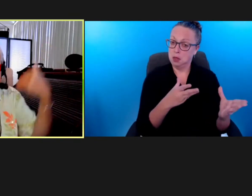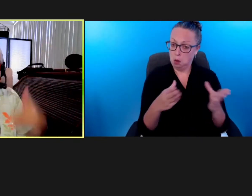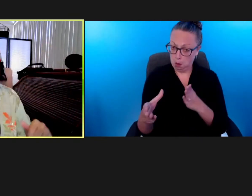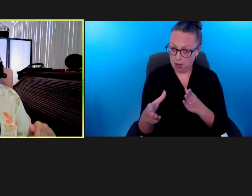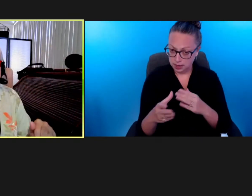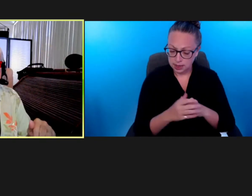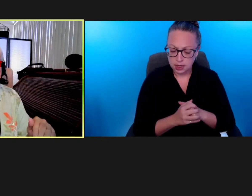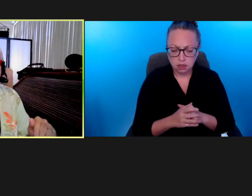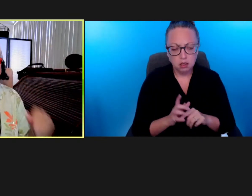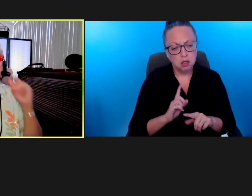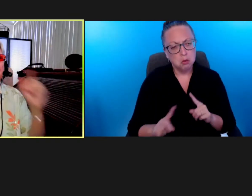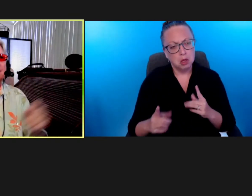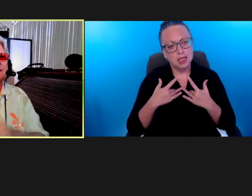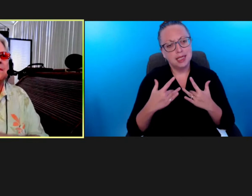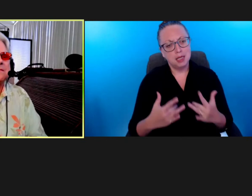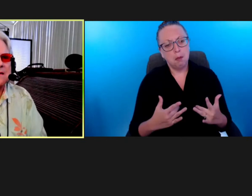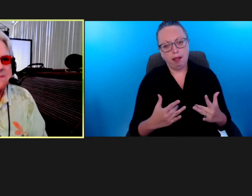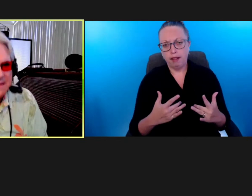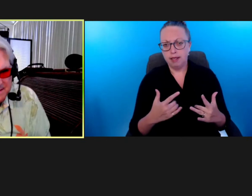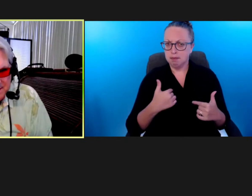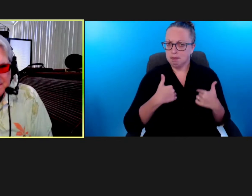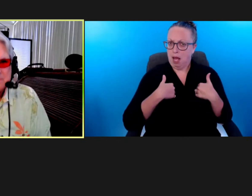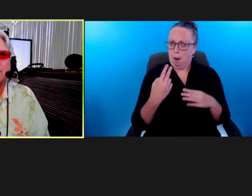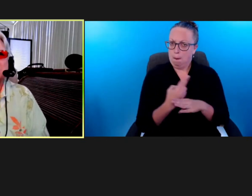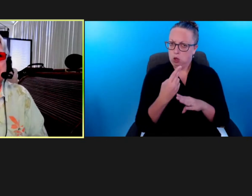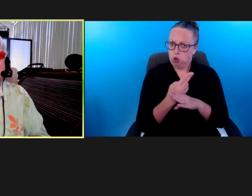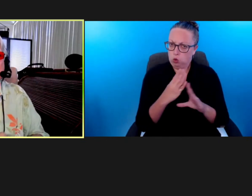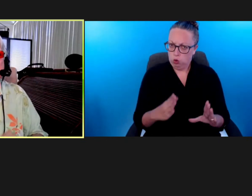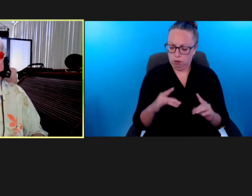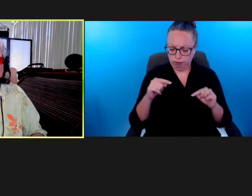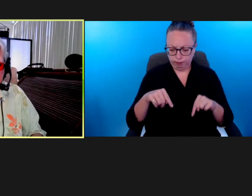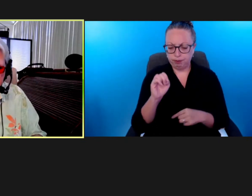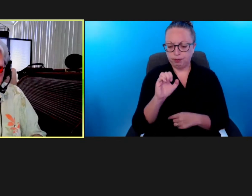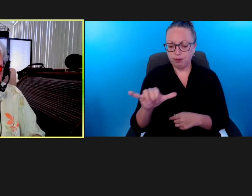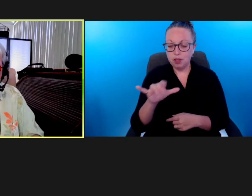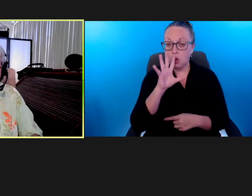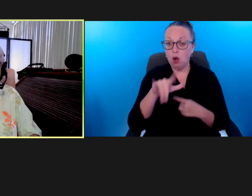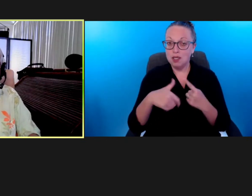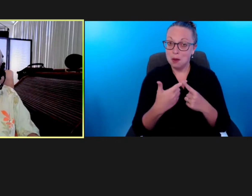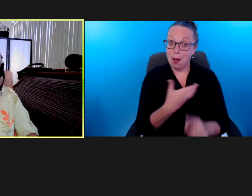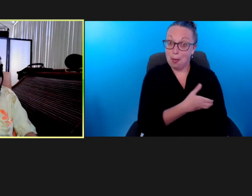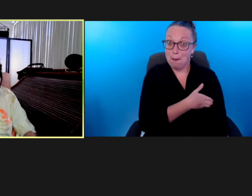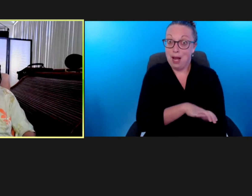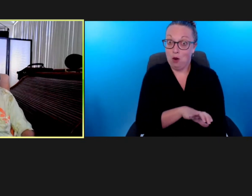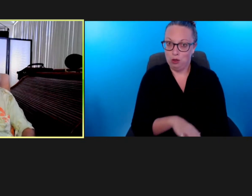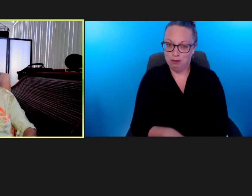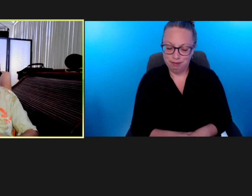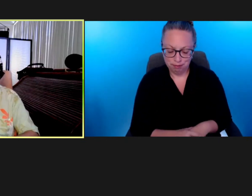as a user. And this essay talks about its power. So here we go.